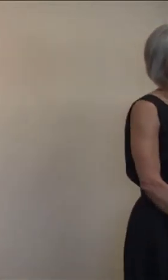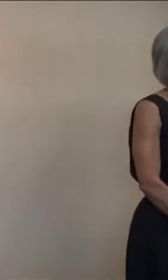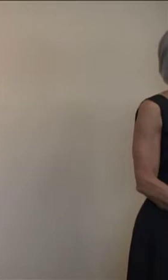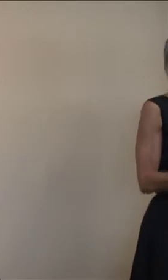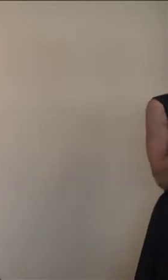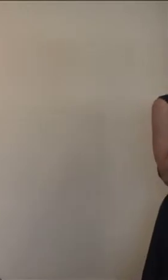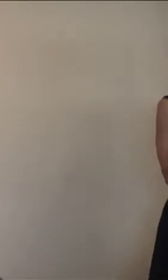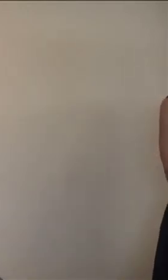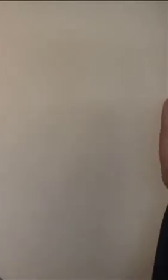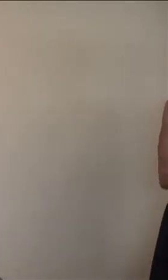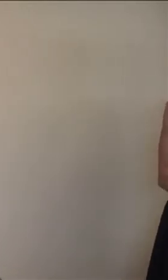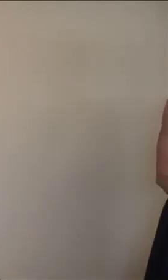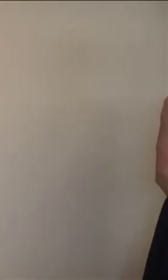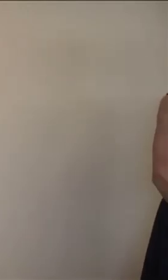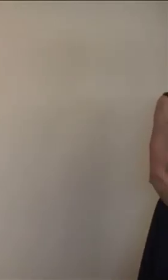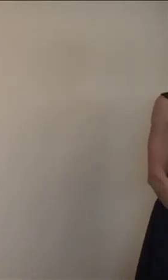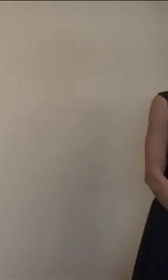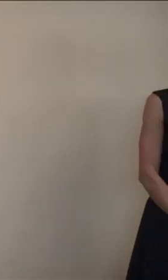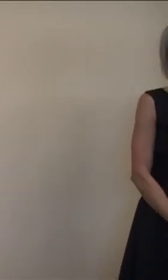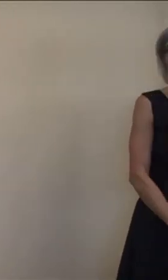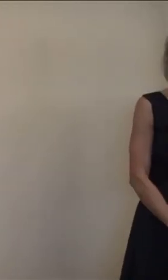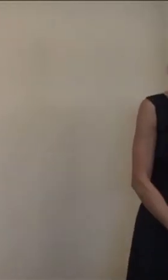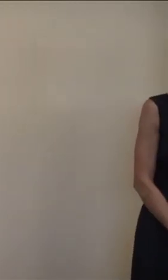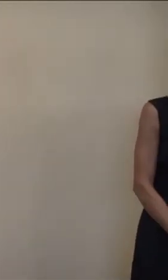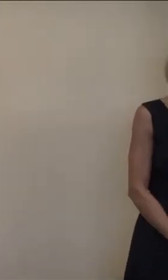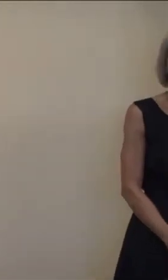Thank you. Yes.